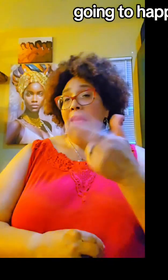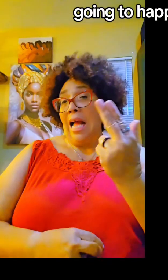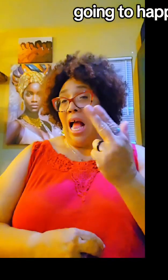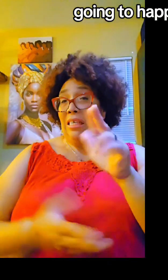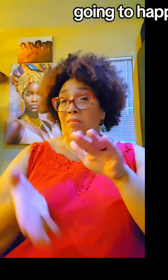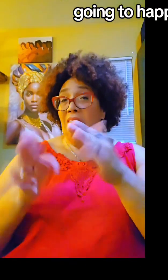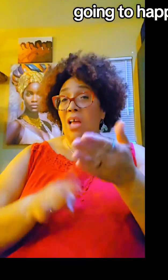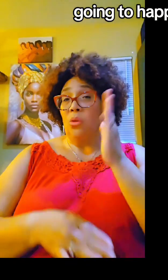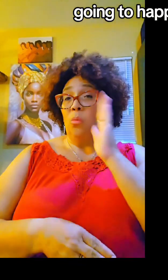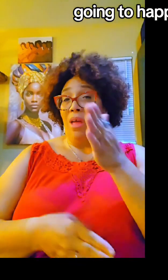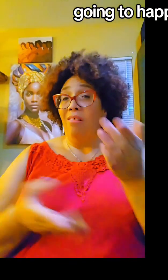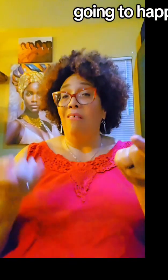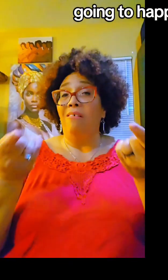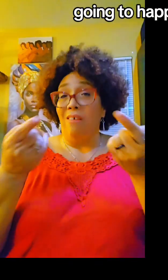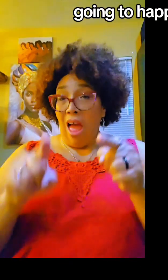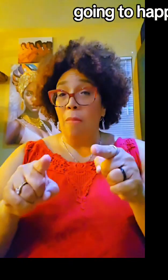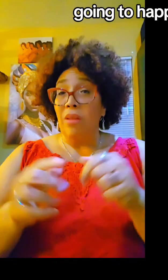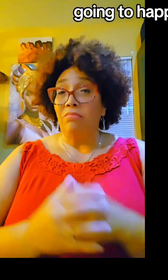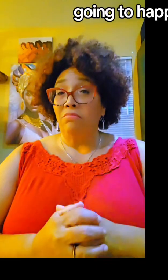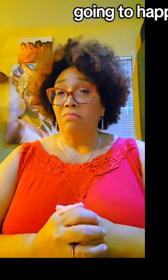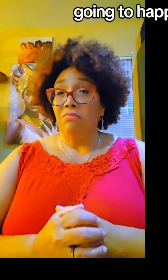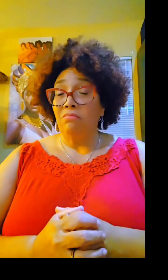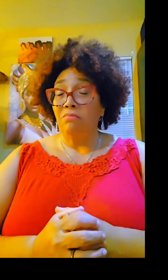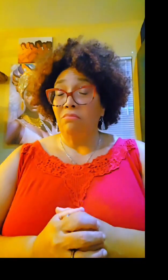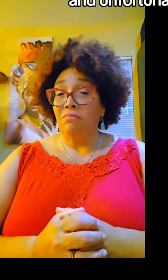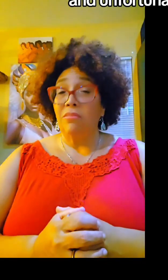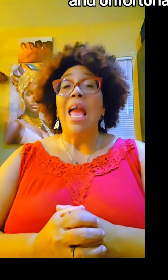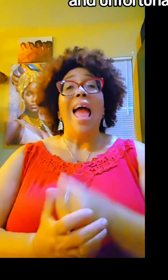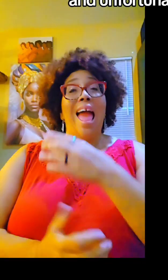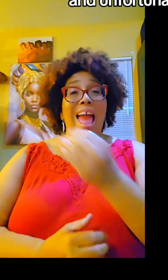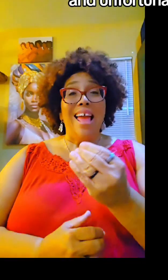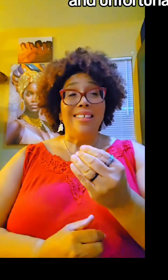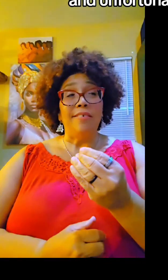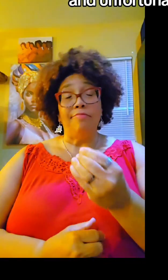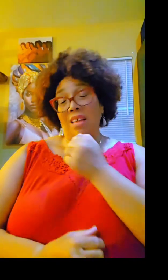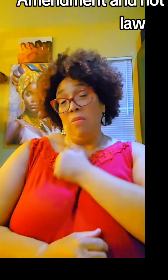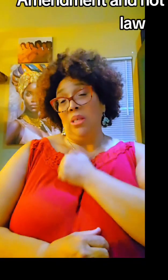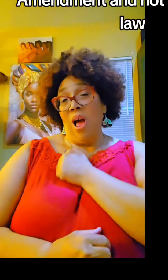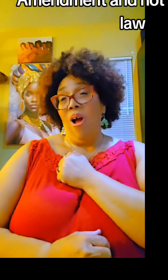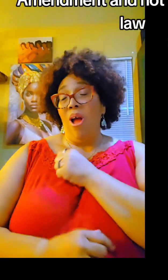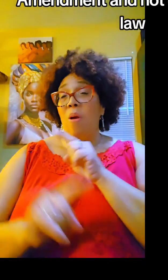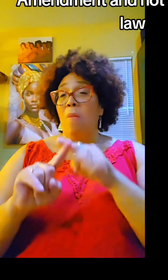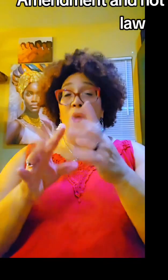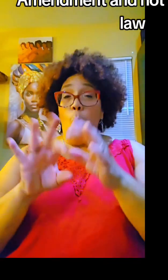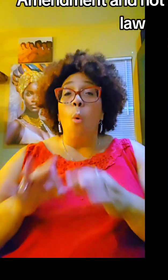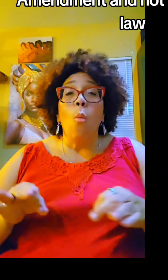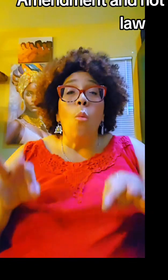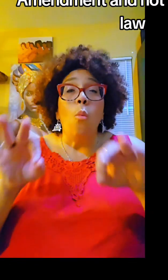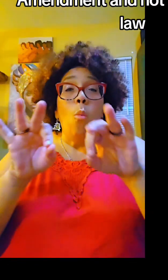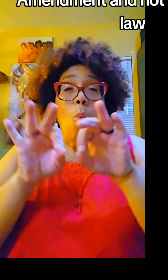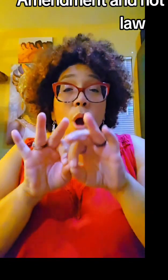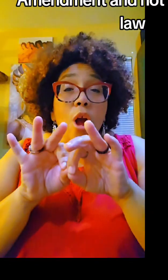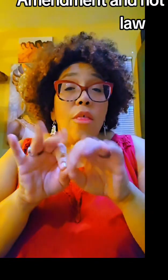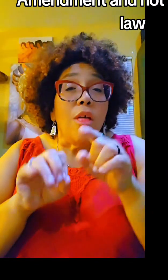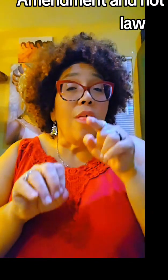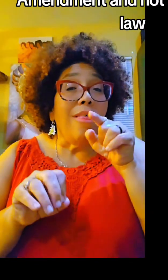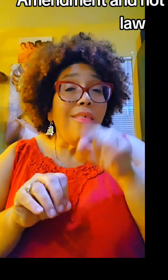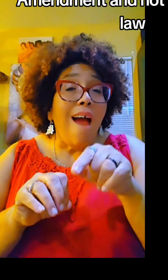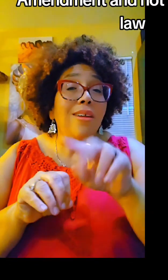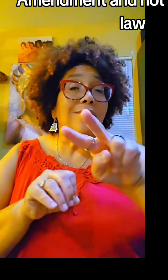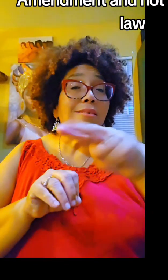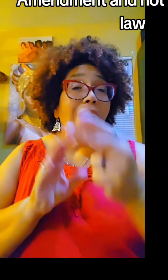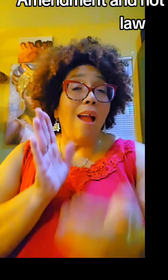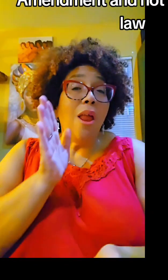gun deaths are going to happen. And unfortunately, it is worth it to keep the Second Amendment and